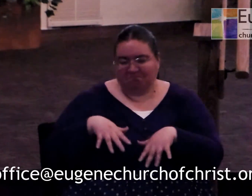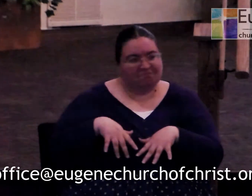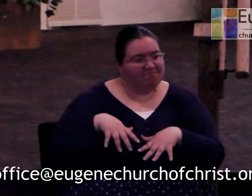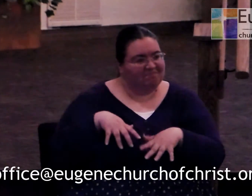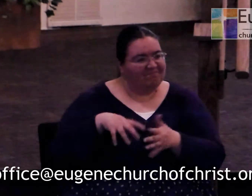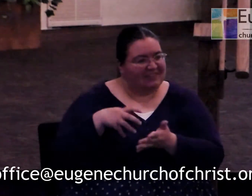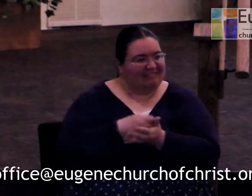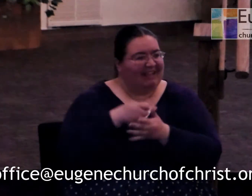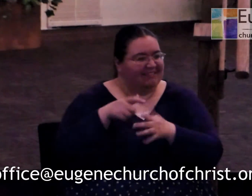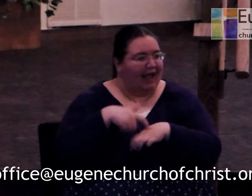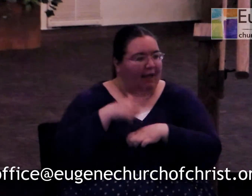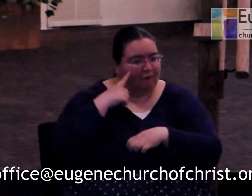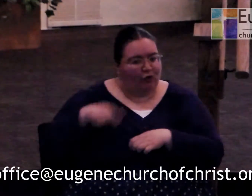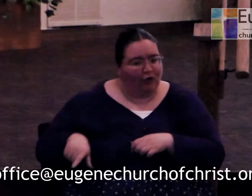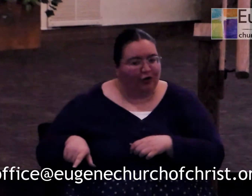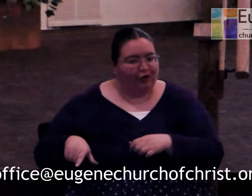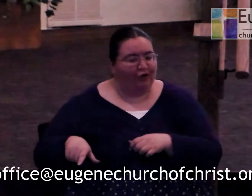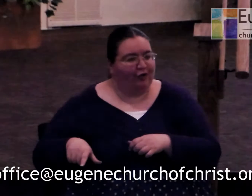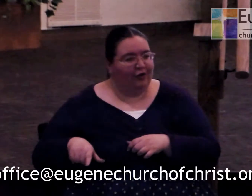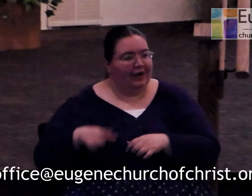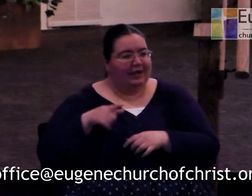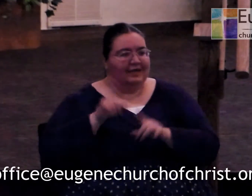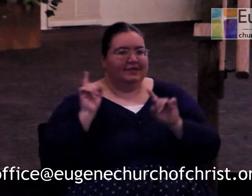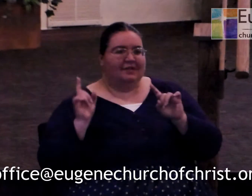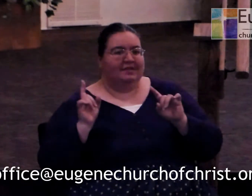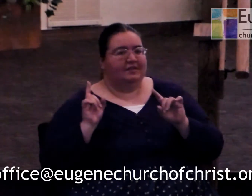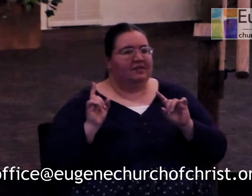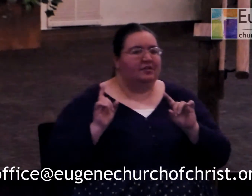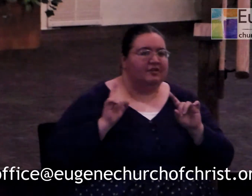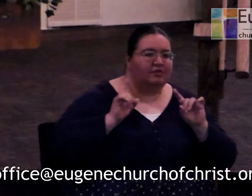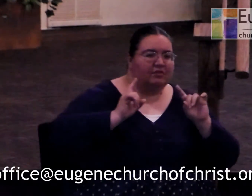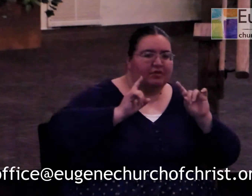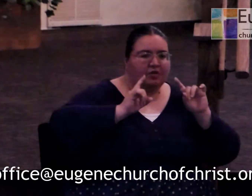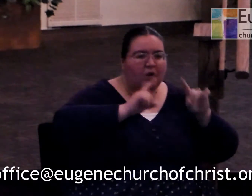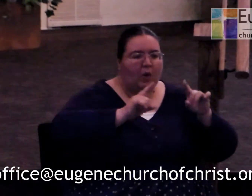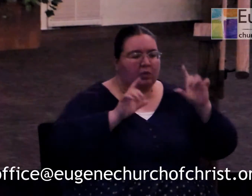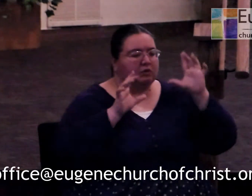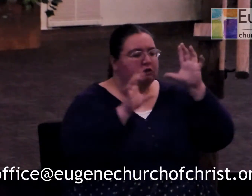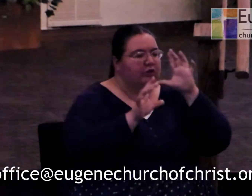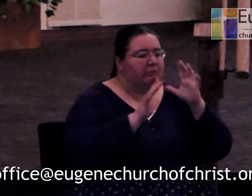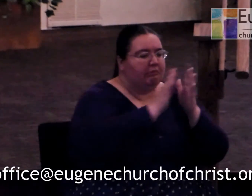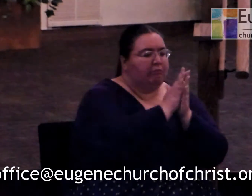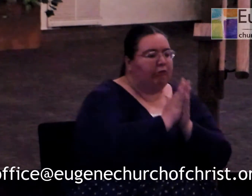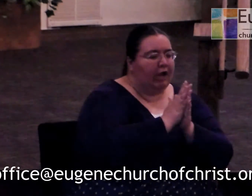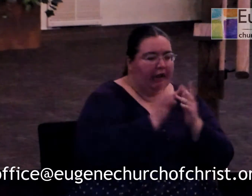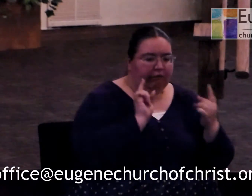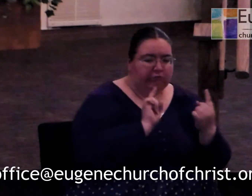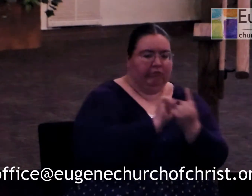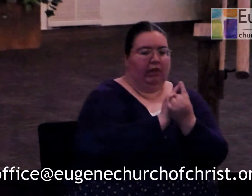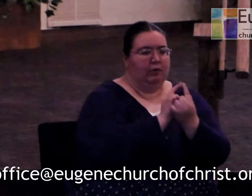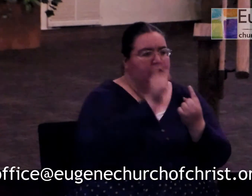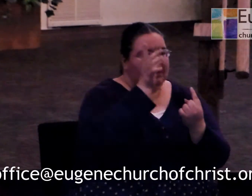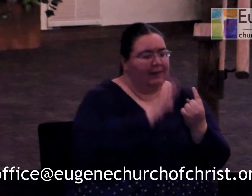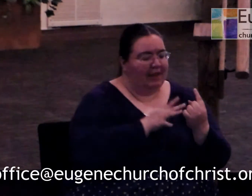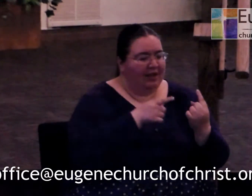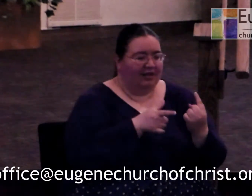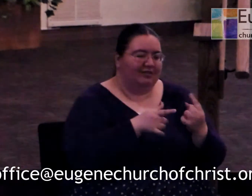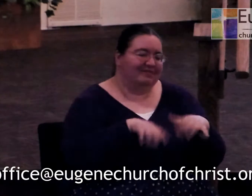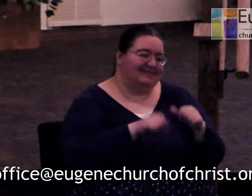On the way, hopefully, to solitude, he's looking for peace, takes time for that guy. We have time for this. And the world is counting